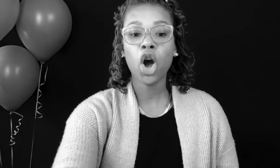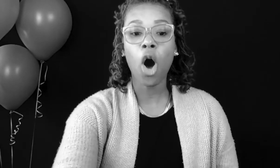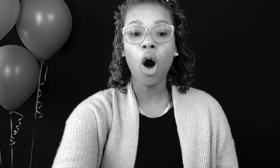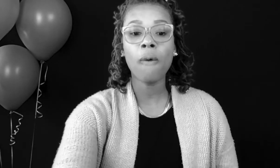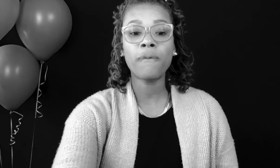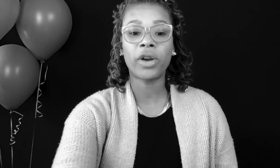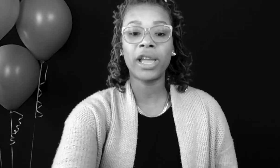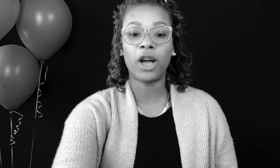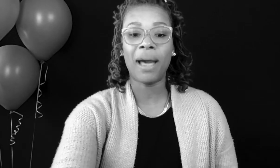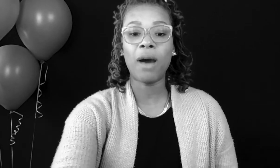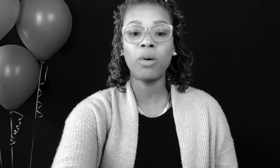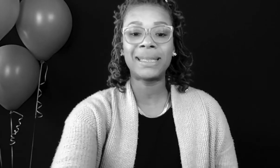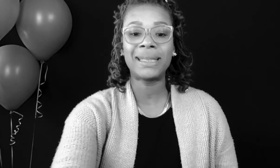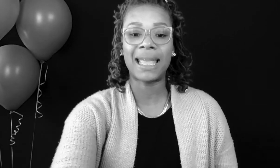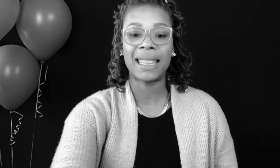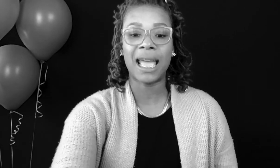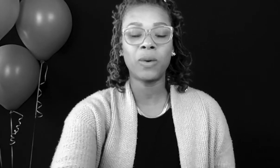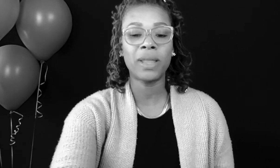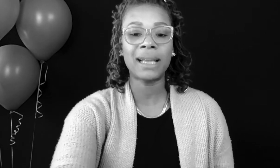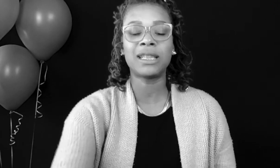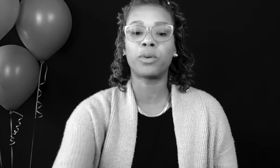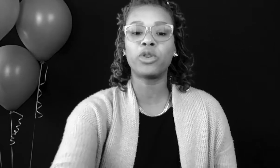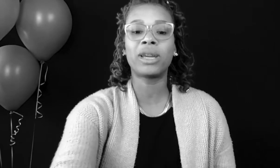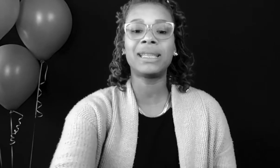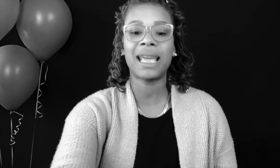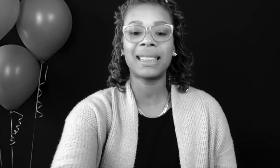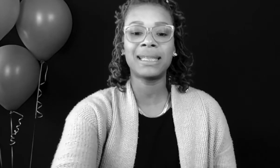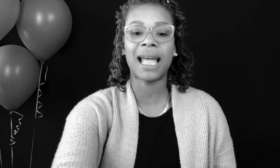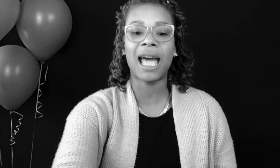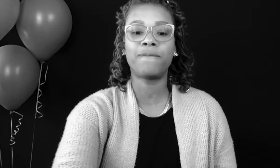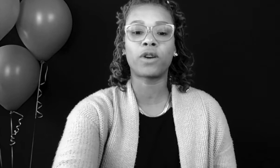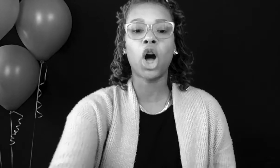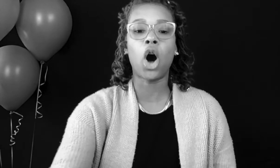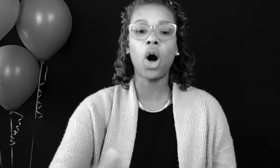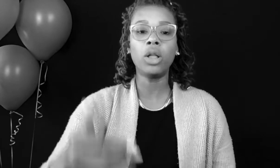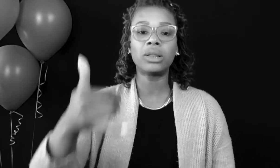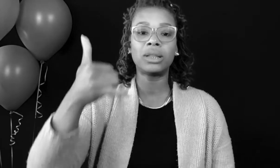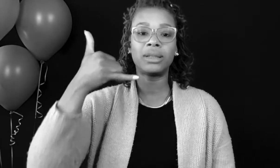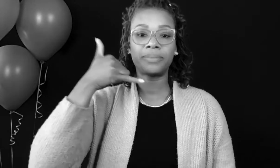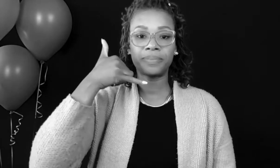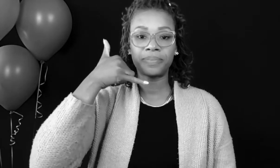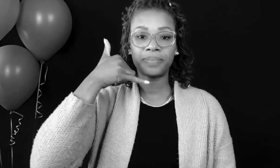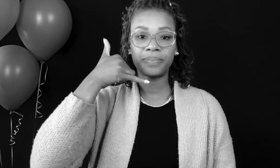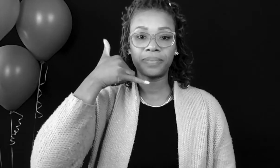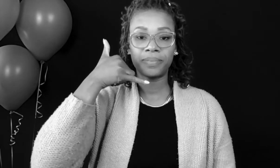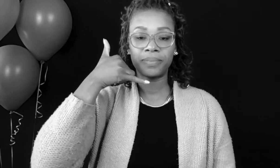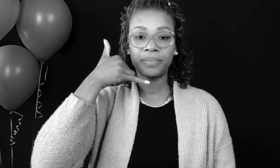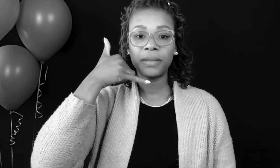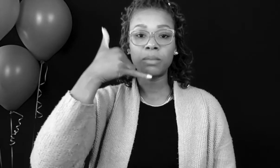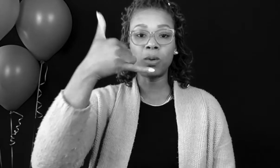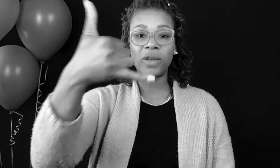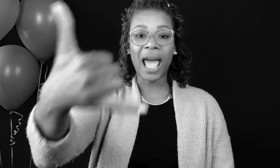Call for help. How would we sign that? Well, that's simple. You're going to take the sign for call, move it